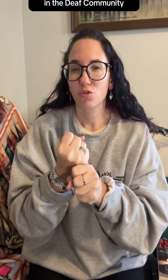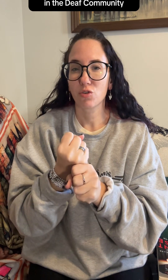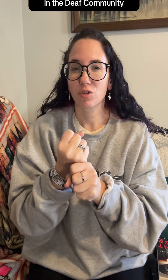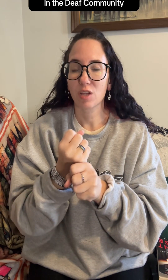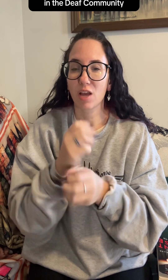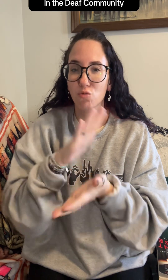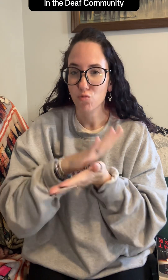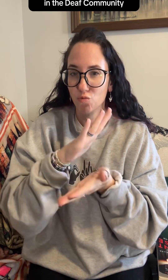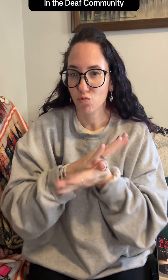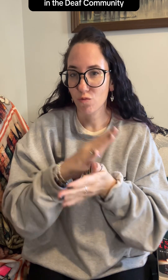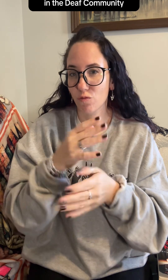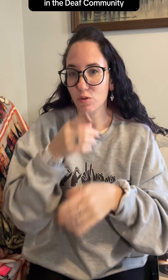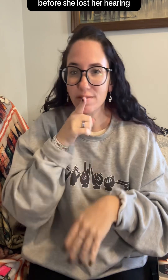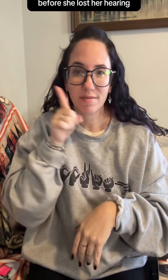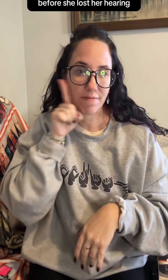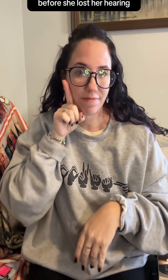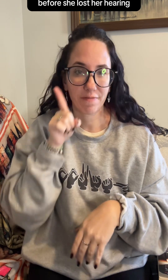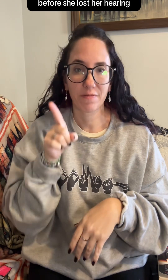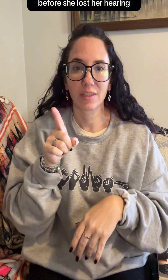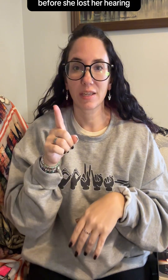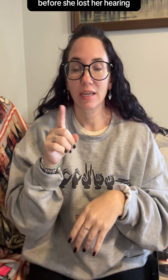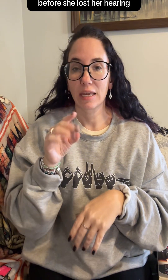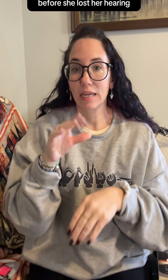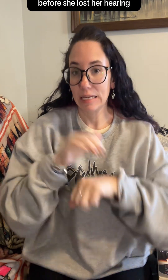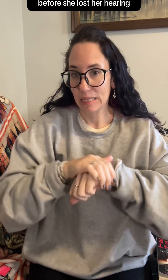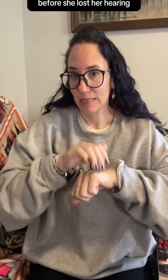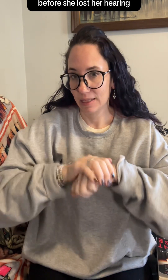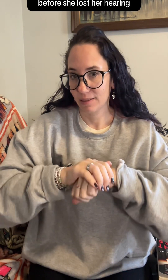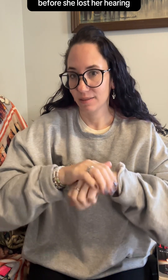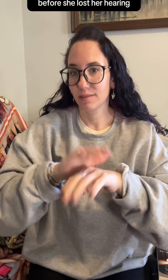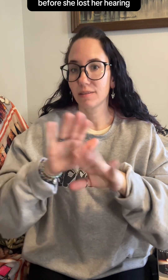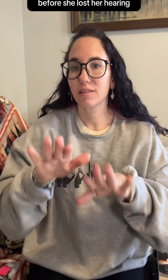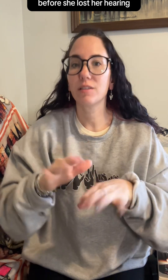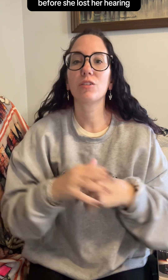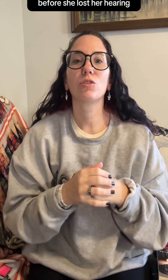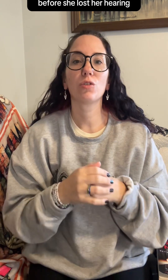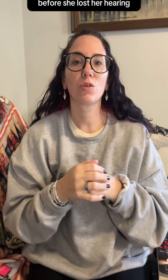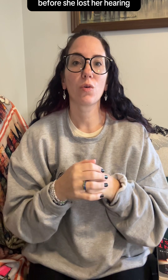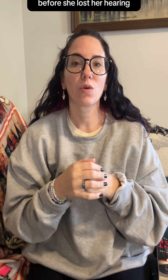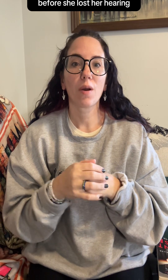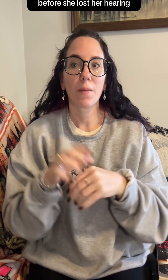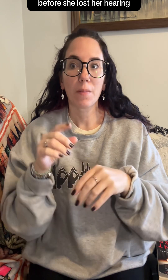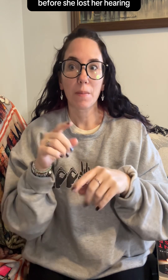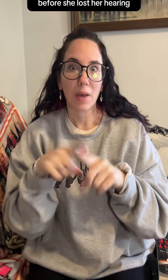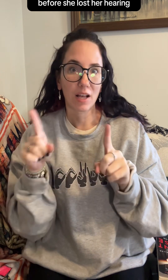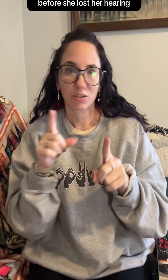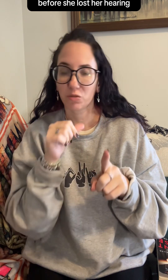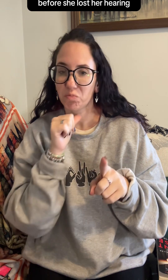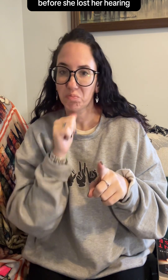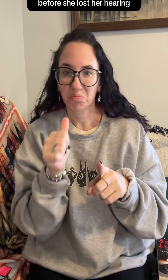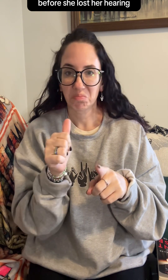years in the deaf community, teaching at a school in England before she lost her